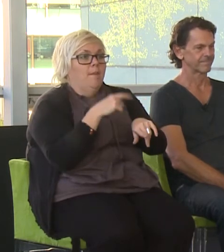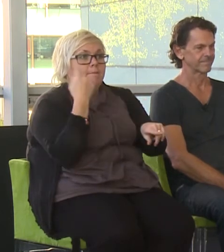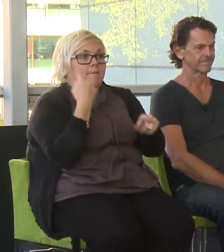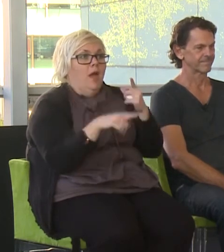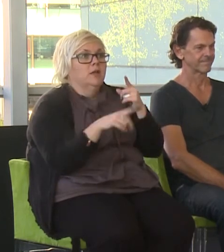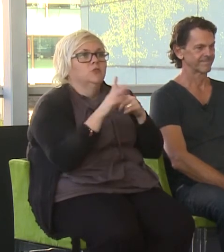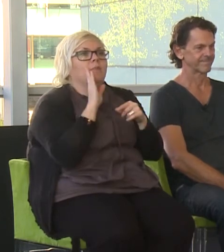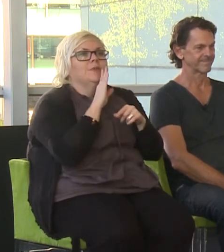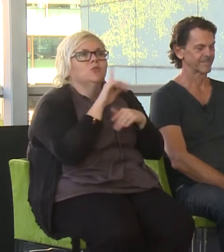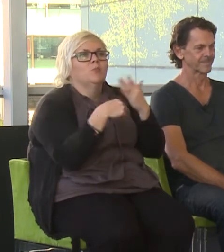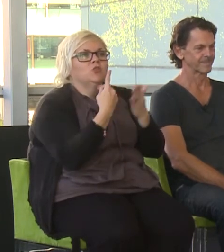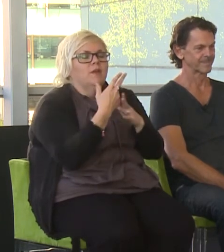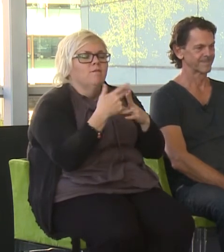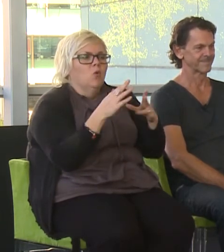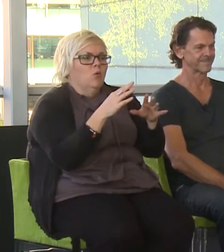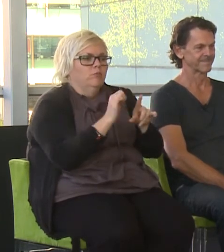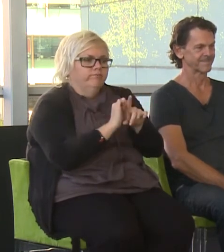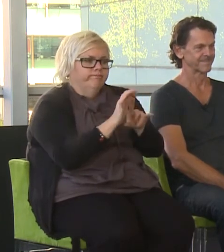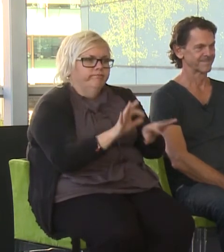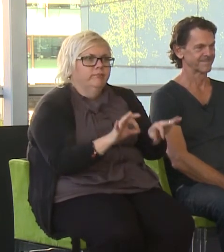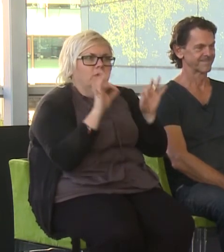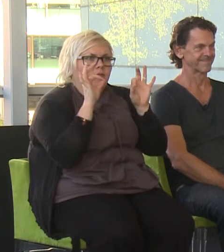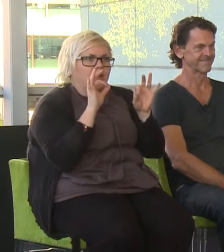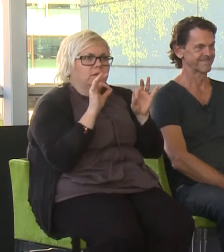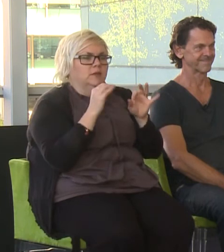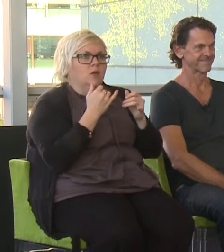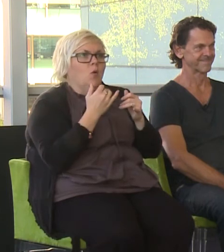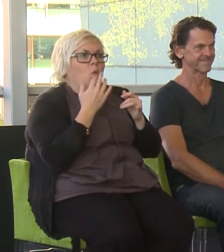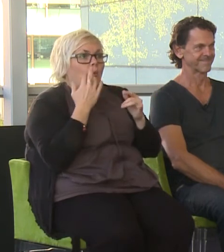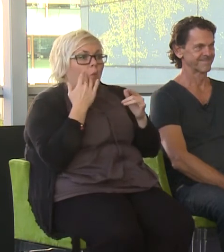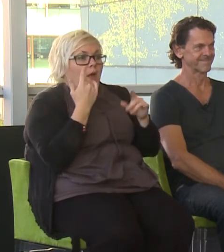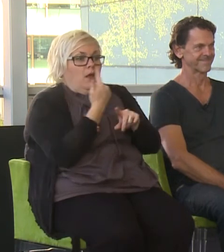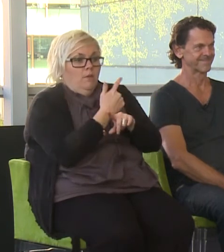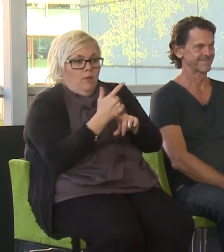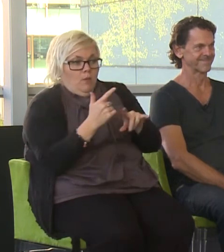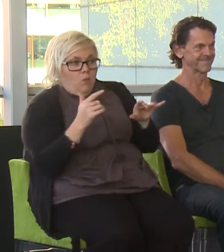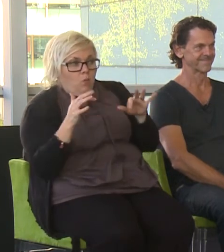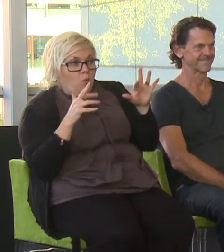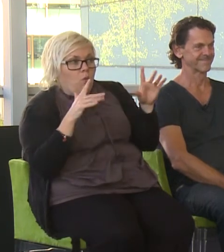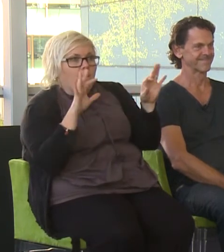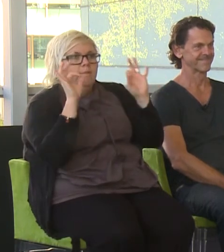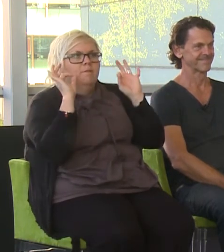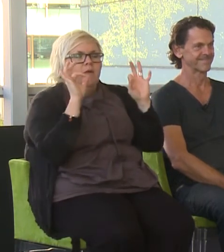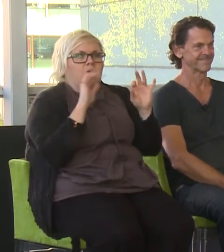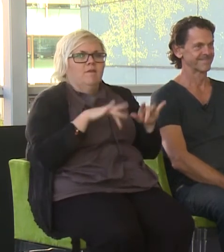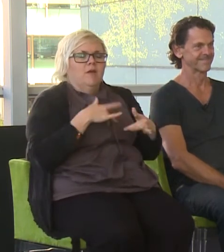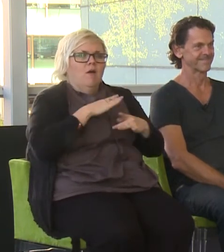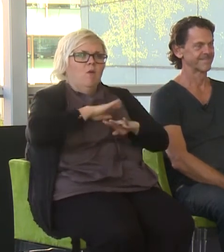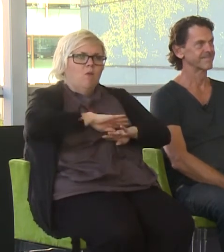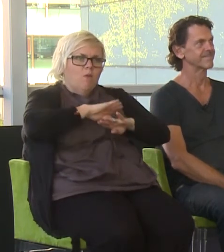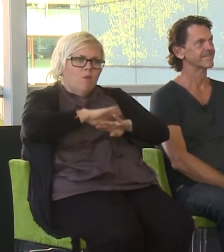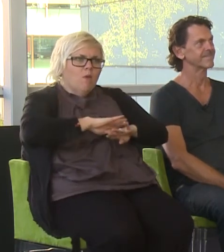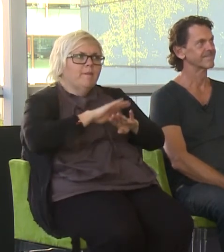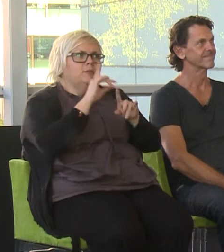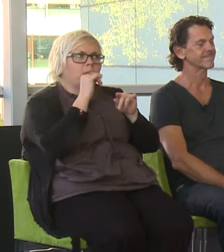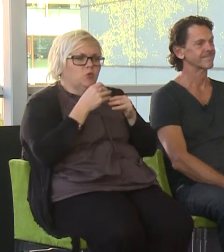your chance. It's intense, but it's intensely satisfying when it all comes together. So being able to preempt that moment is a